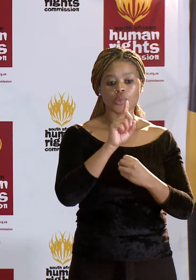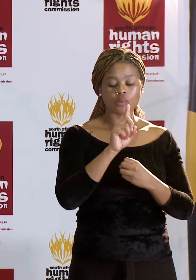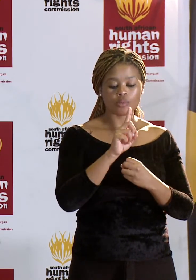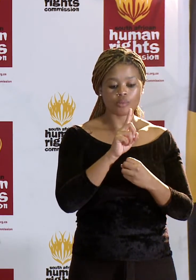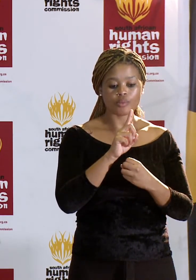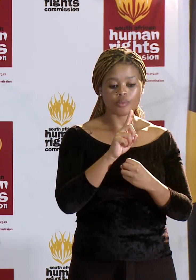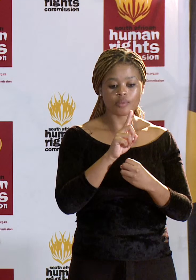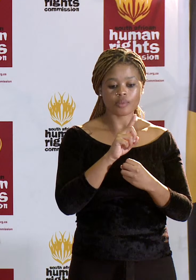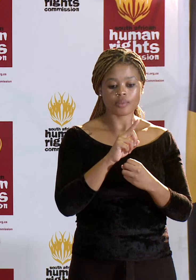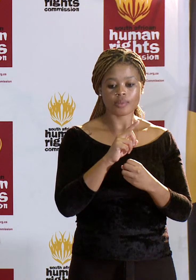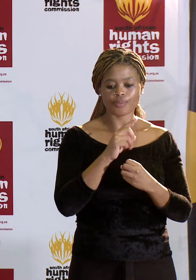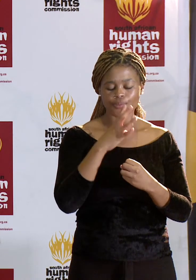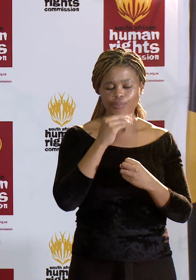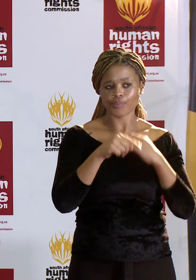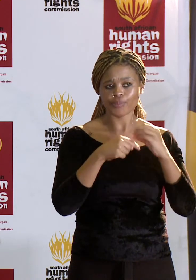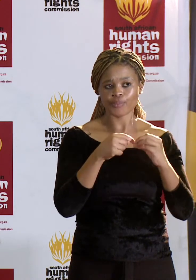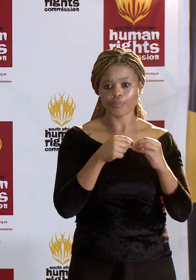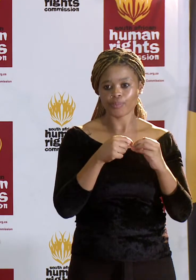Deputy Chair mentioned earlier,